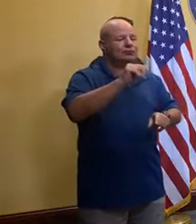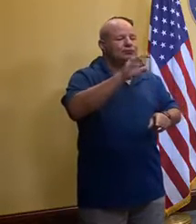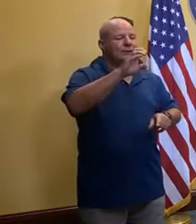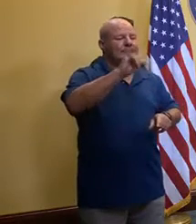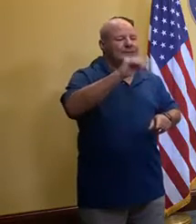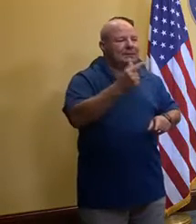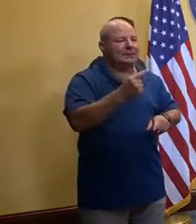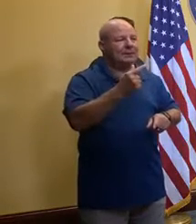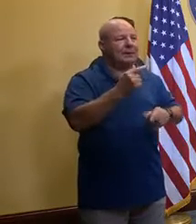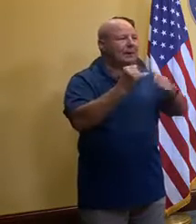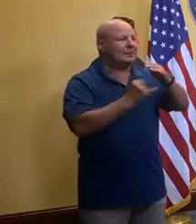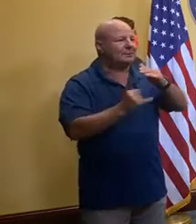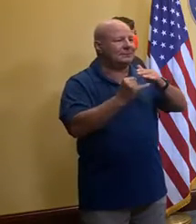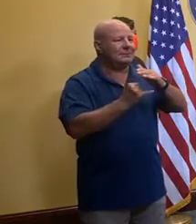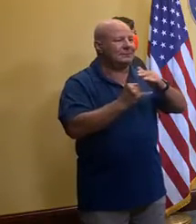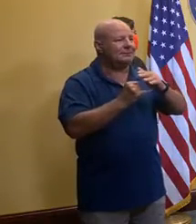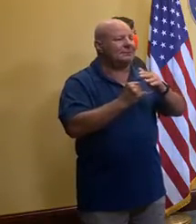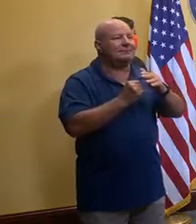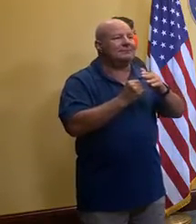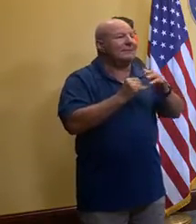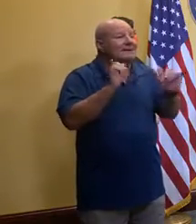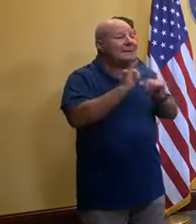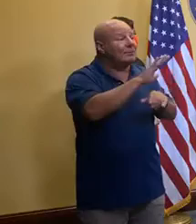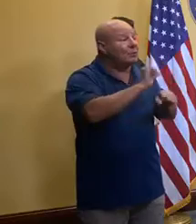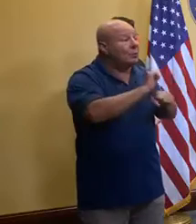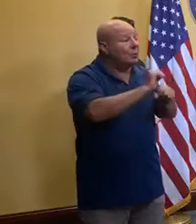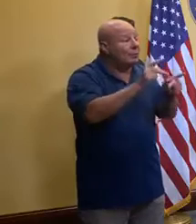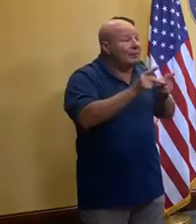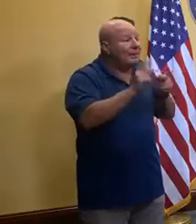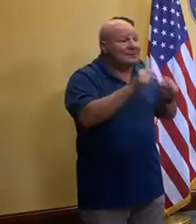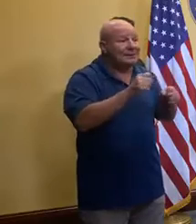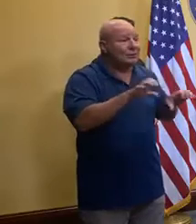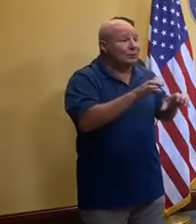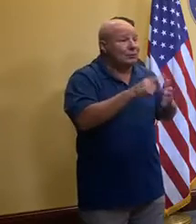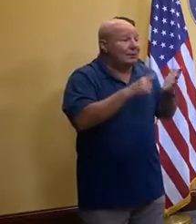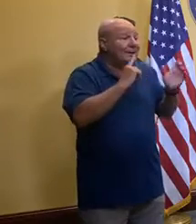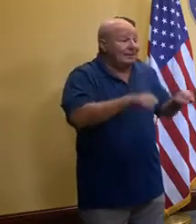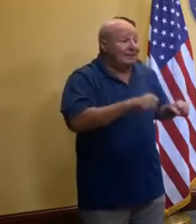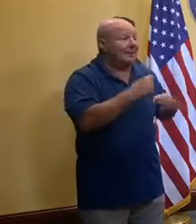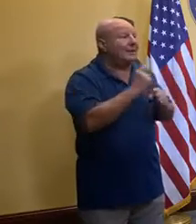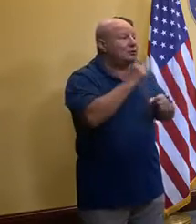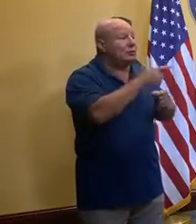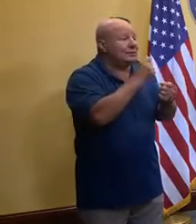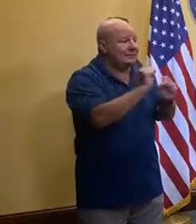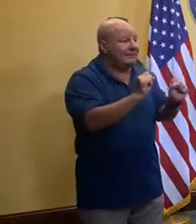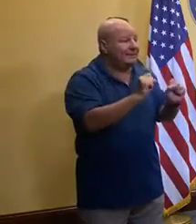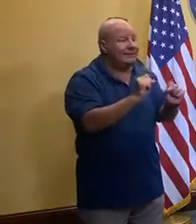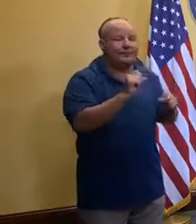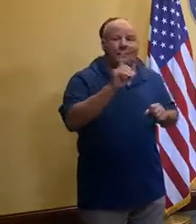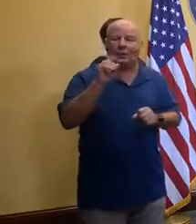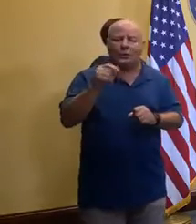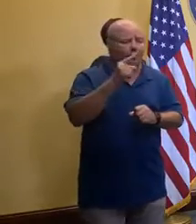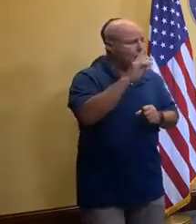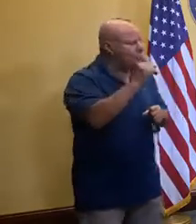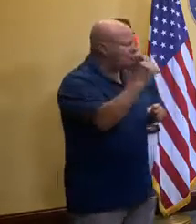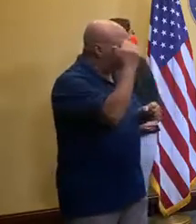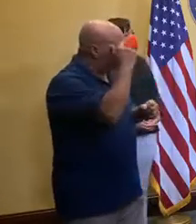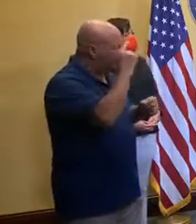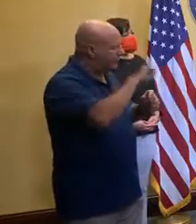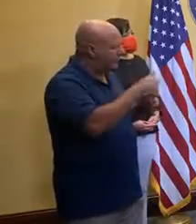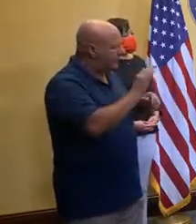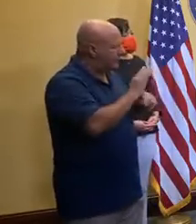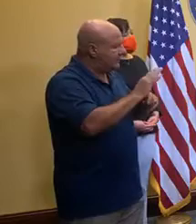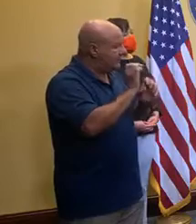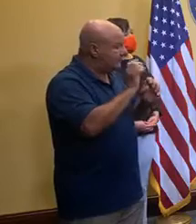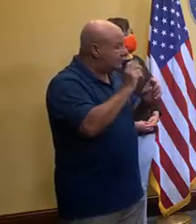those work, just as your workplace does what it can do to make sure that you're safe. Do you think other businesses could or should apply for,